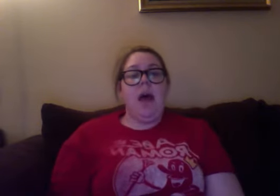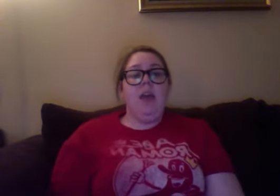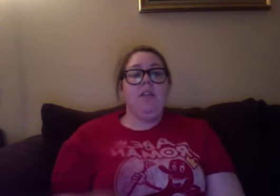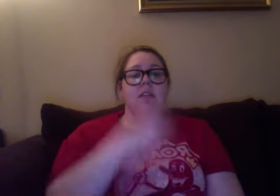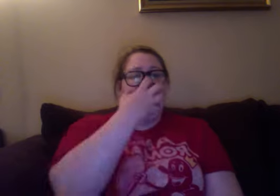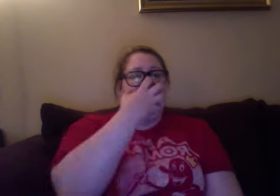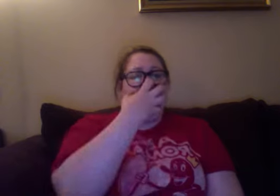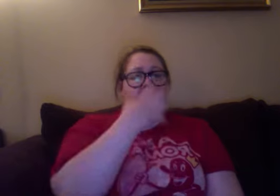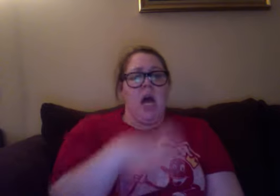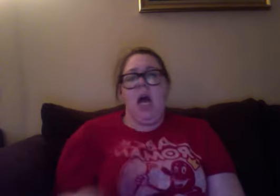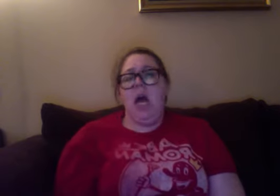hot,